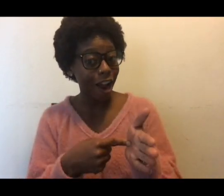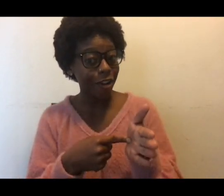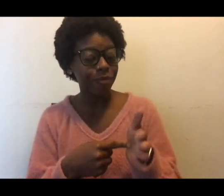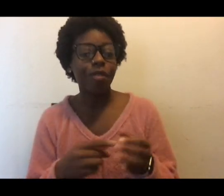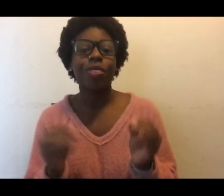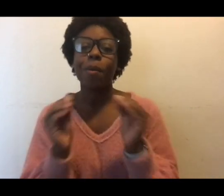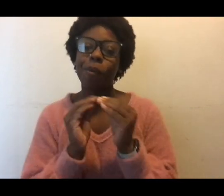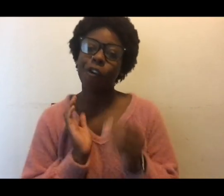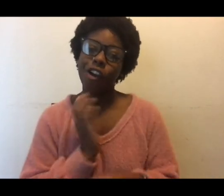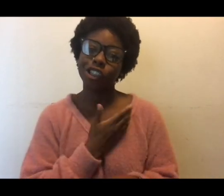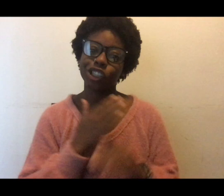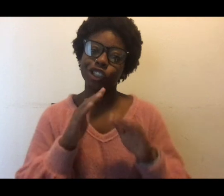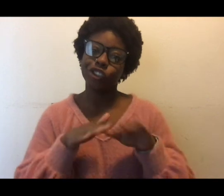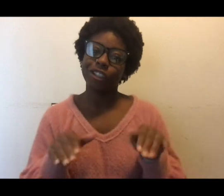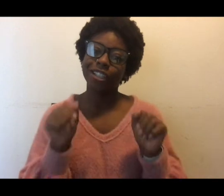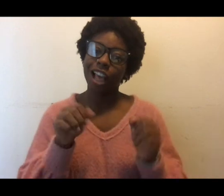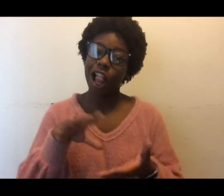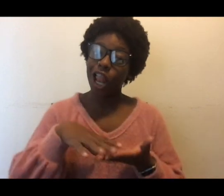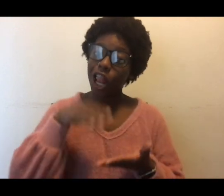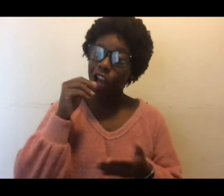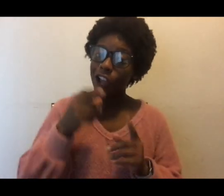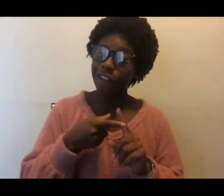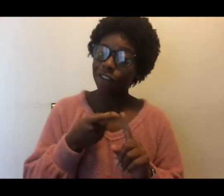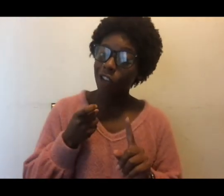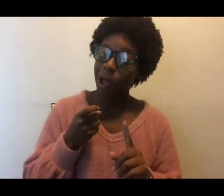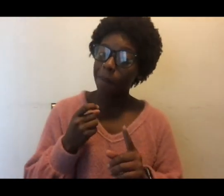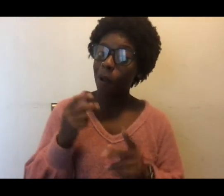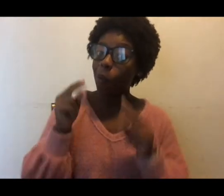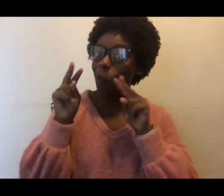The more we model, the more our